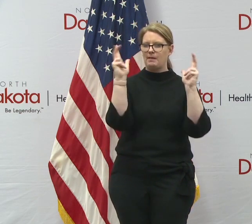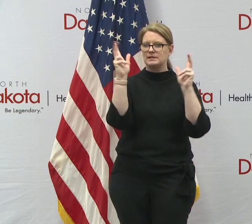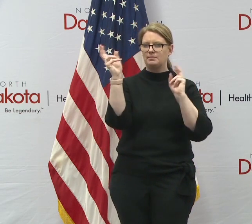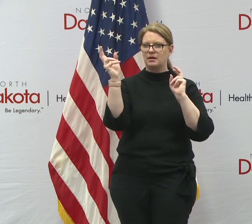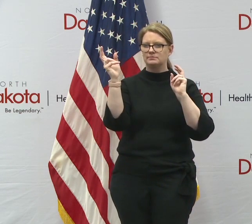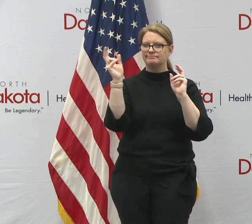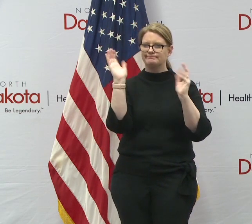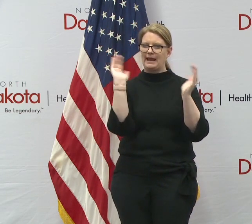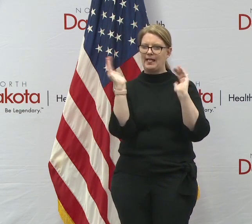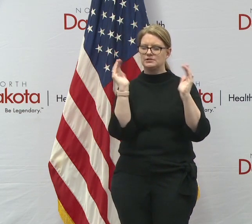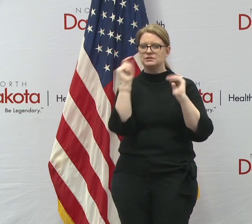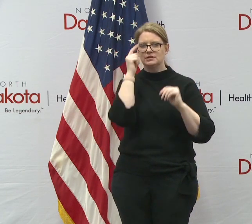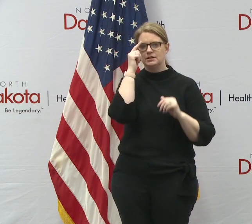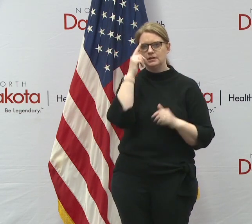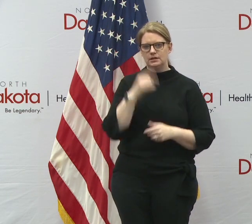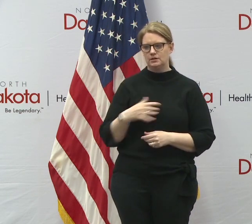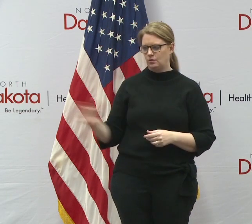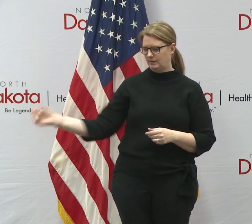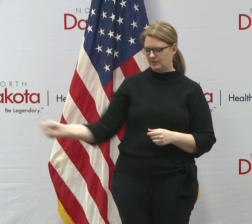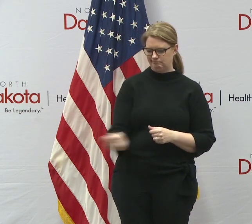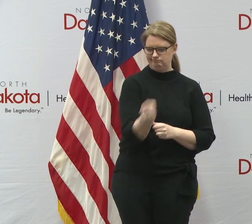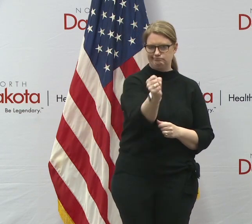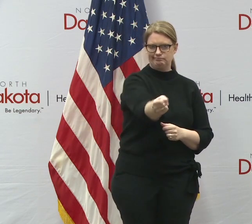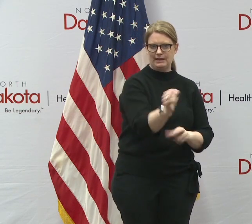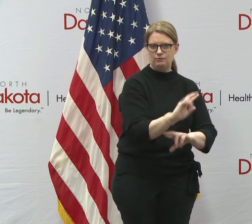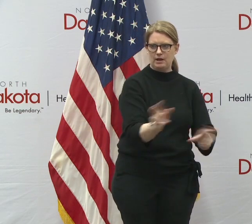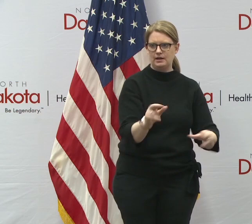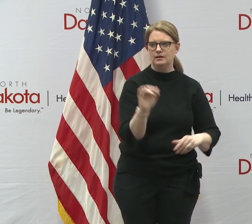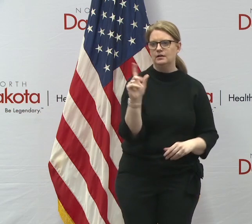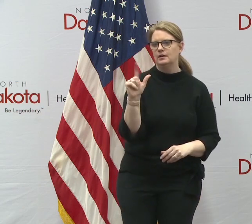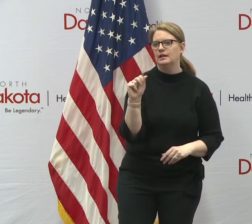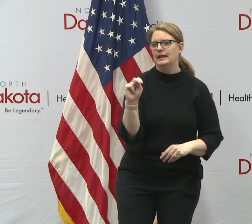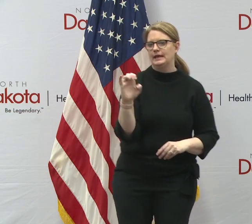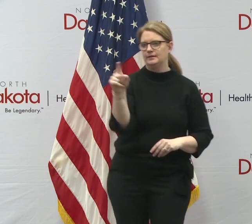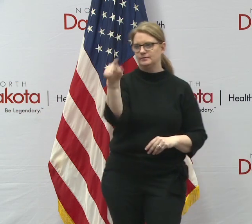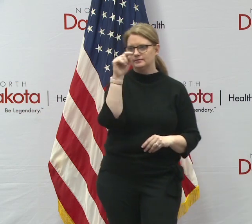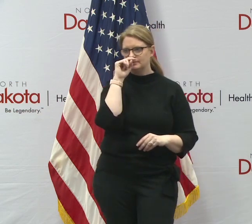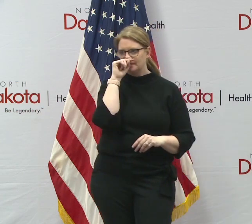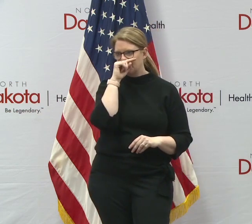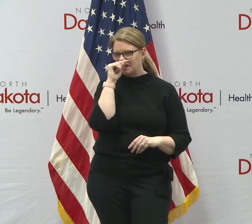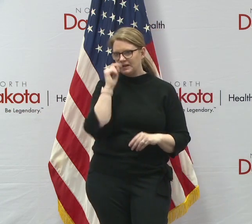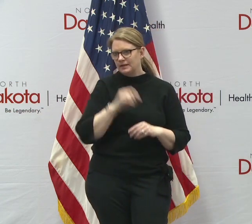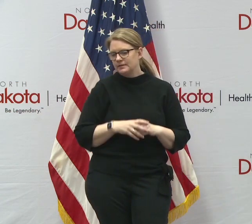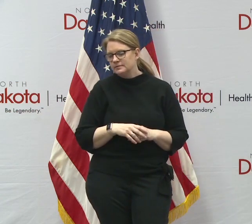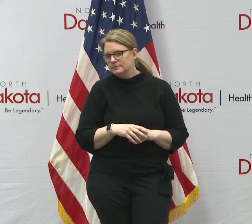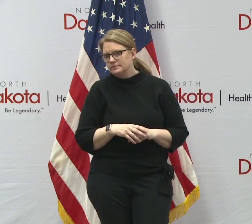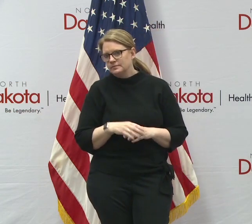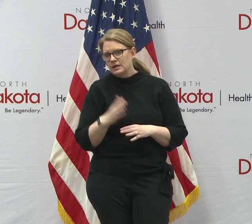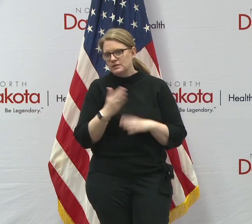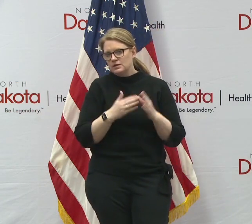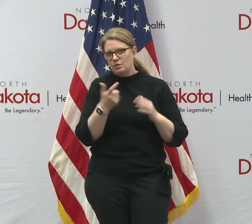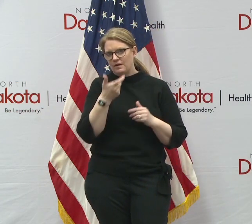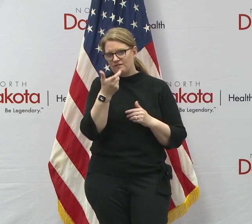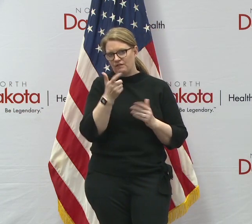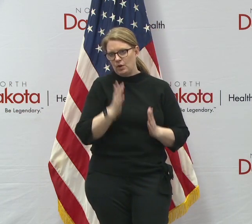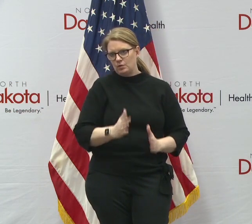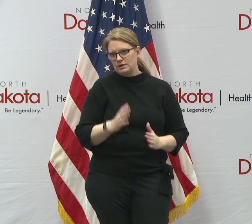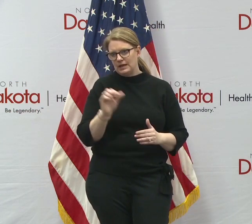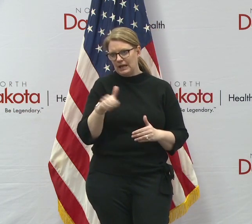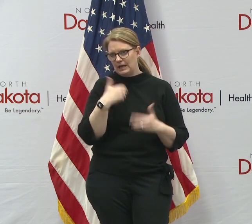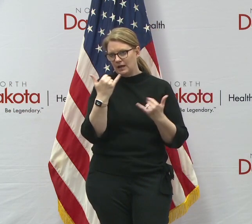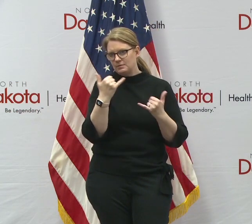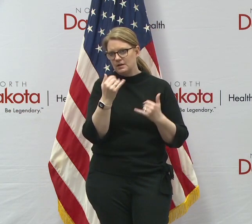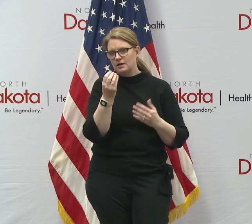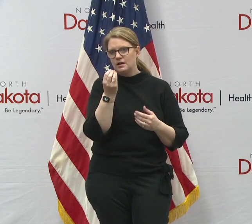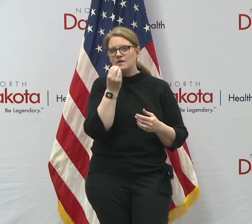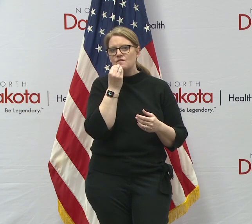the bench and get ready to put them in the game. Lane? We had a couple viewers wondering if there was any updates on